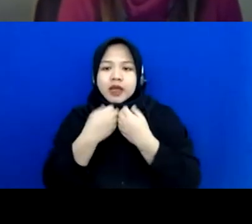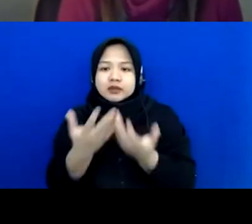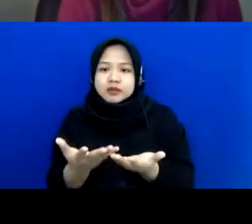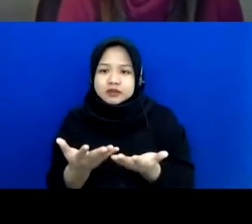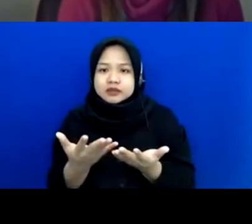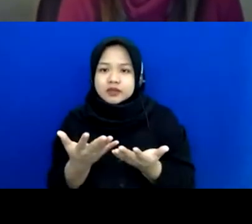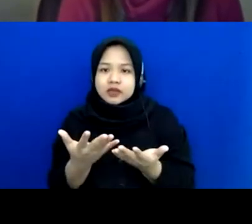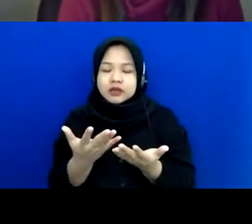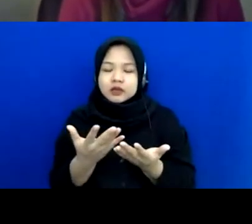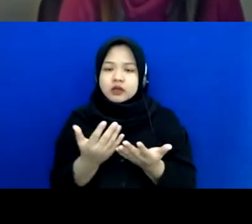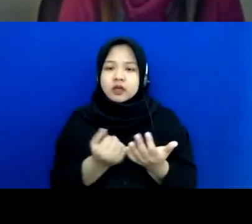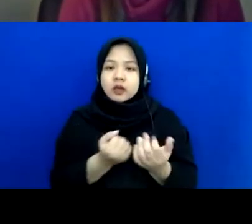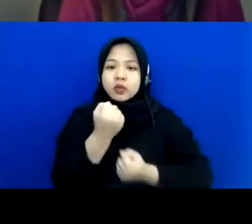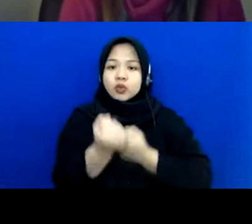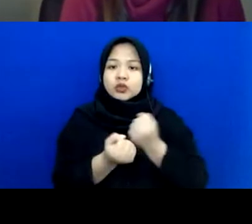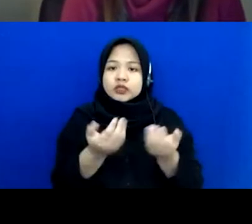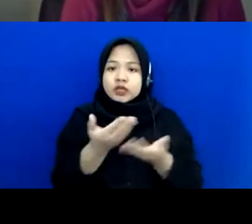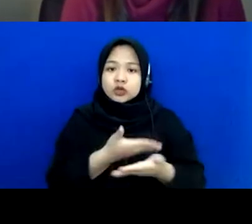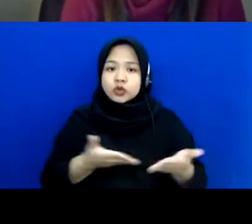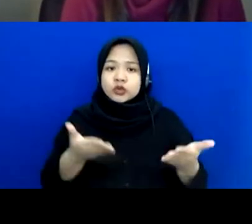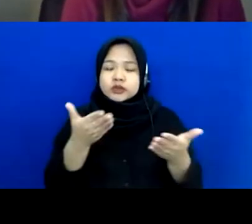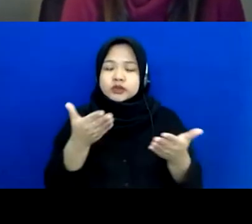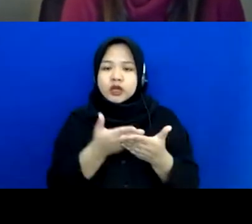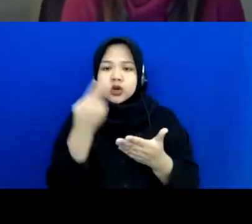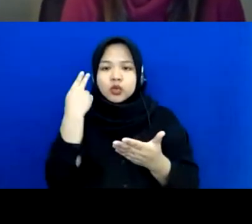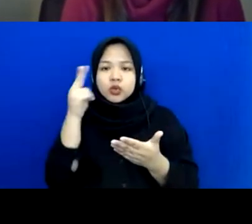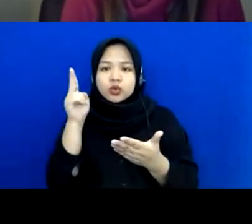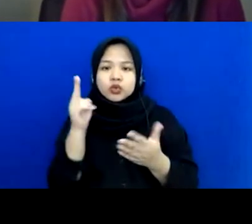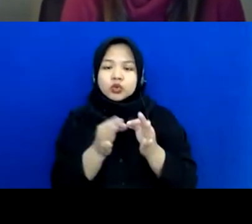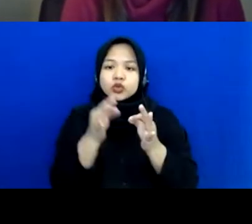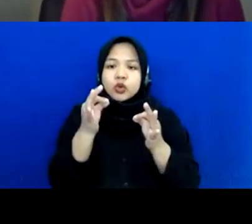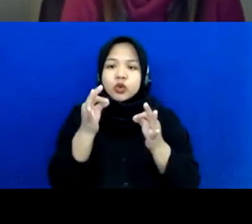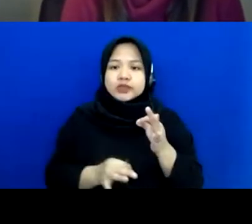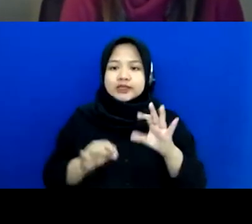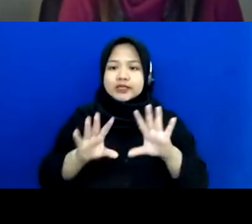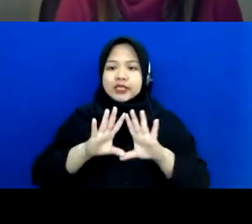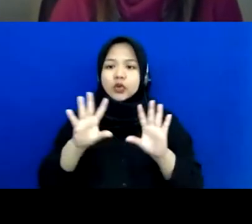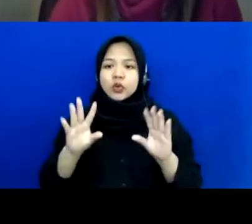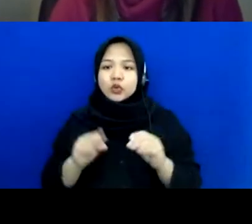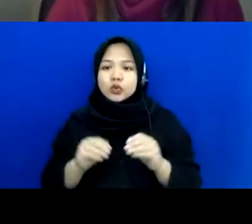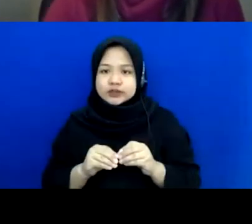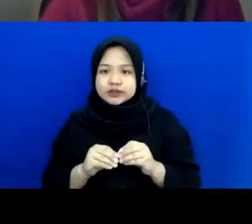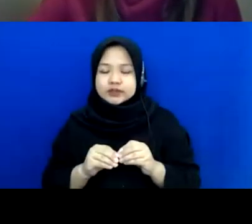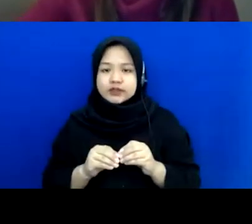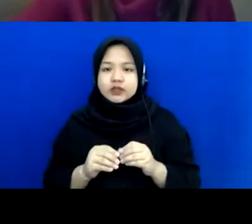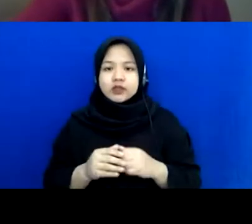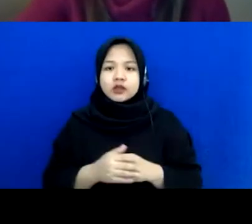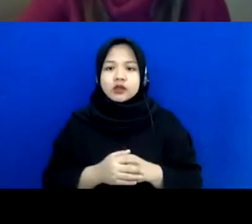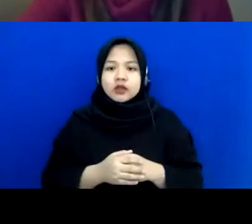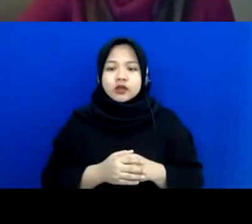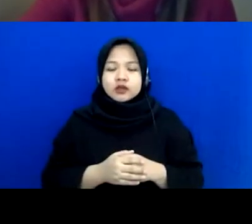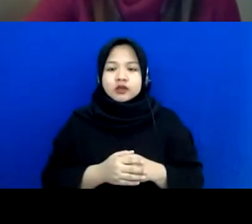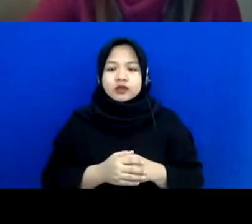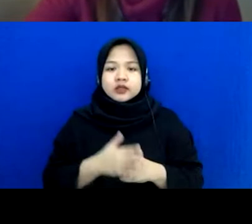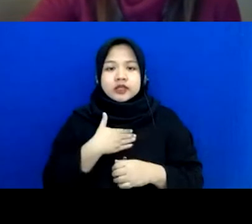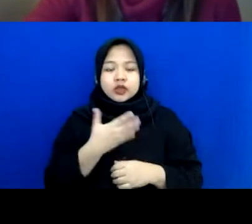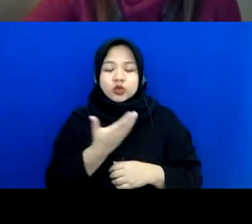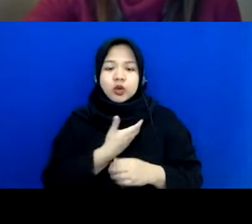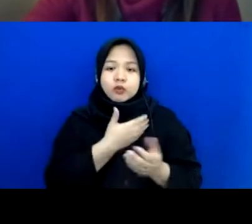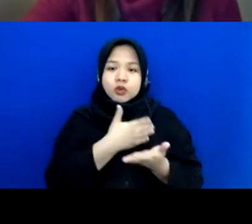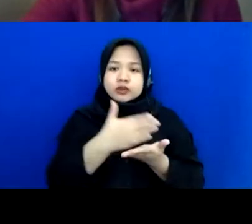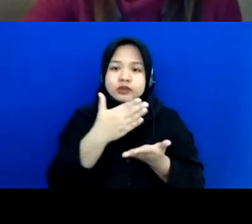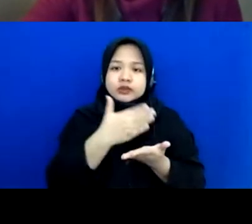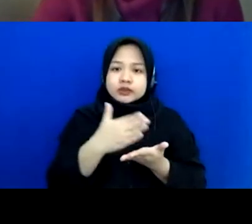social enterprises truly are for addressing inclusion throughout ASEAN. And I'd actually like to share a quote